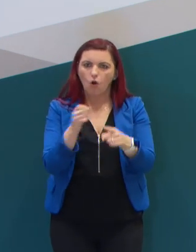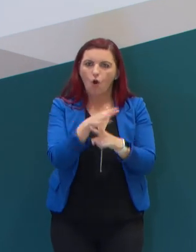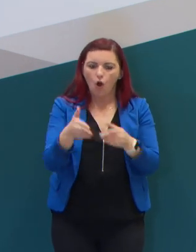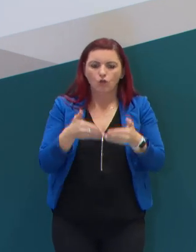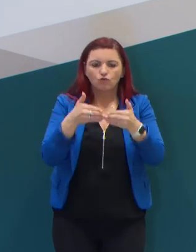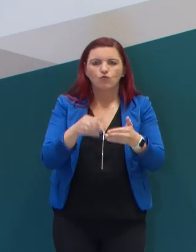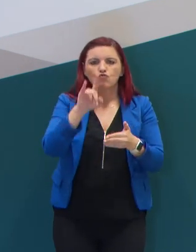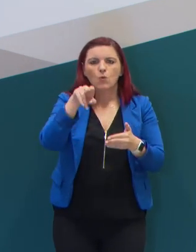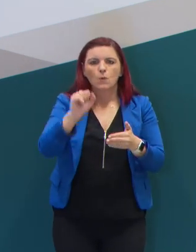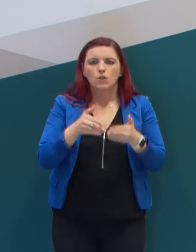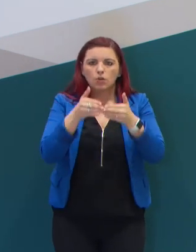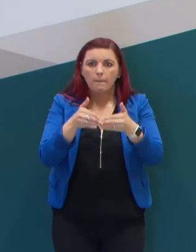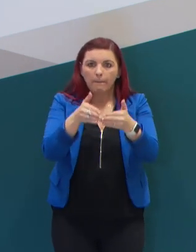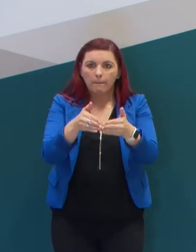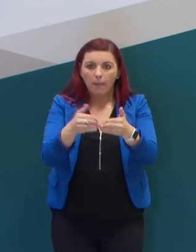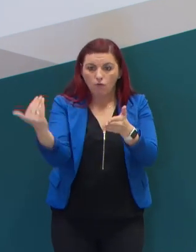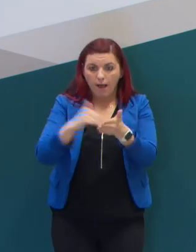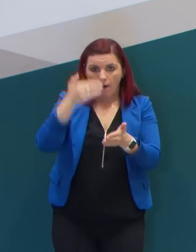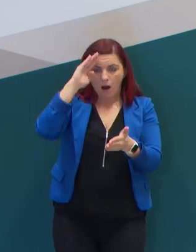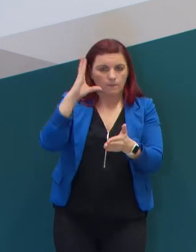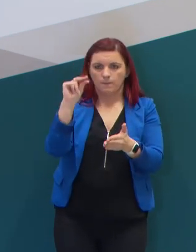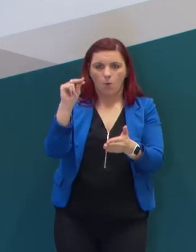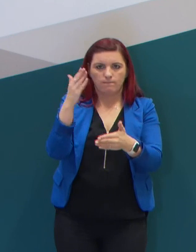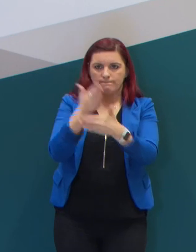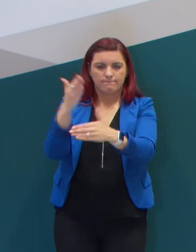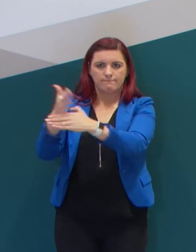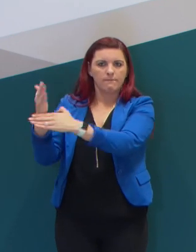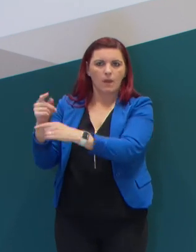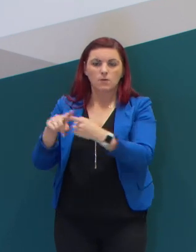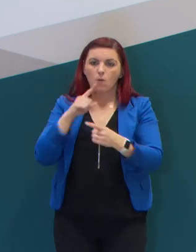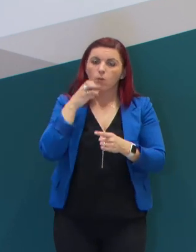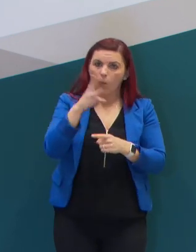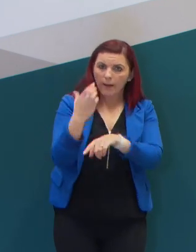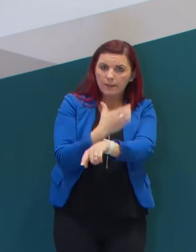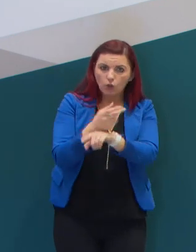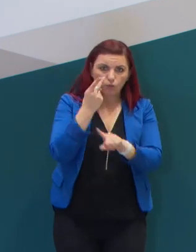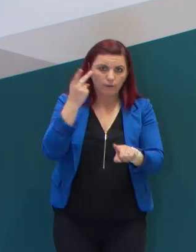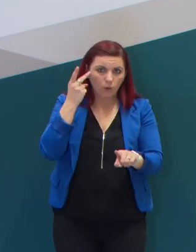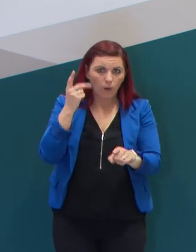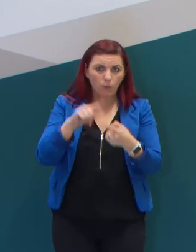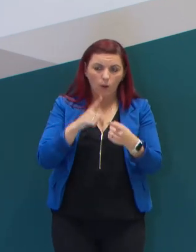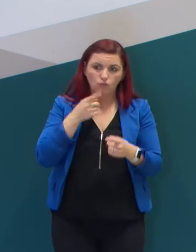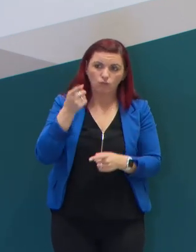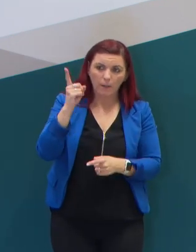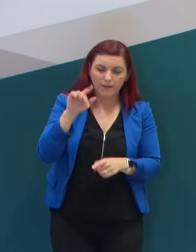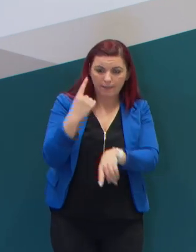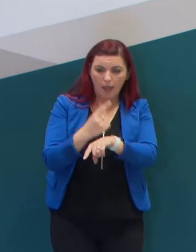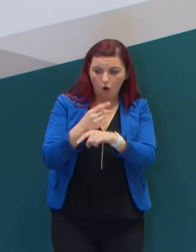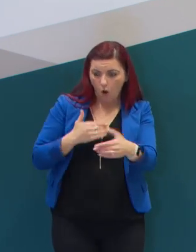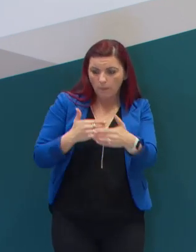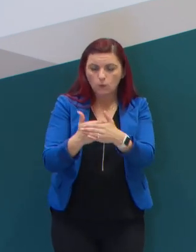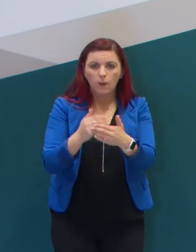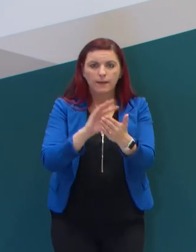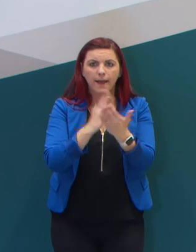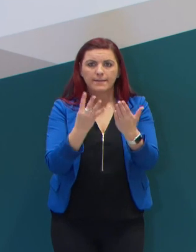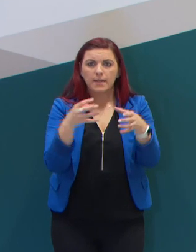travel would cease. We intend to keep these measures under review and recommend that they are in place until Sunday, the